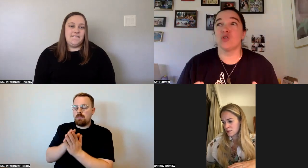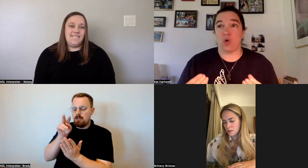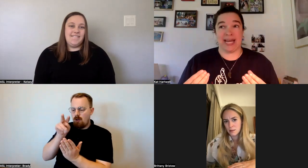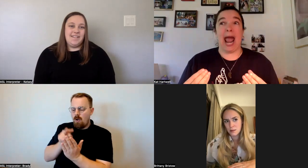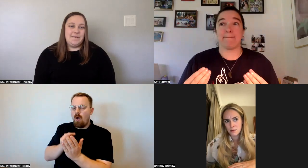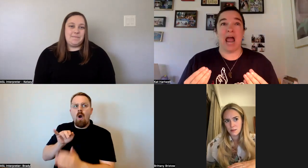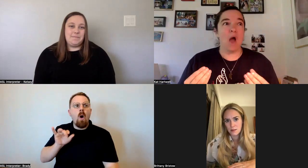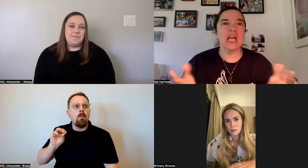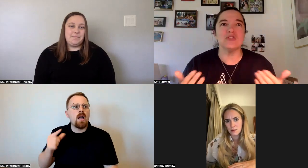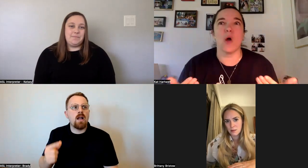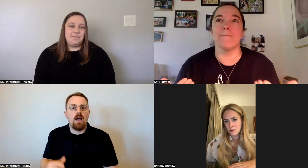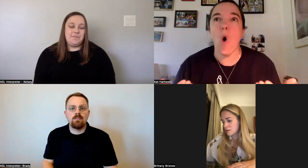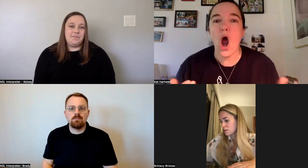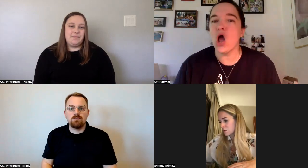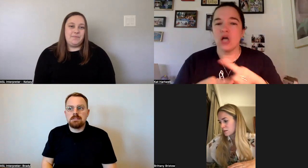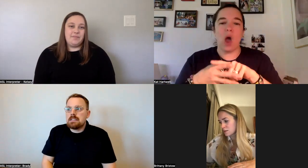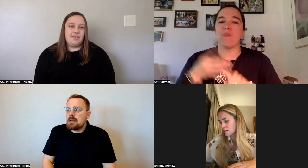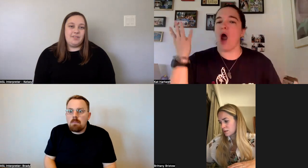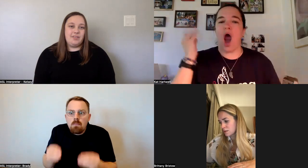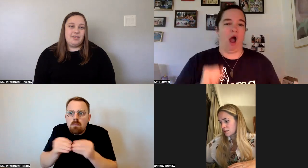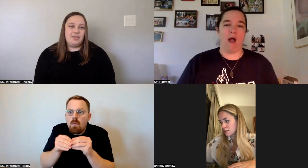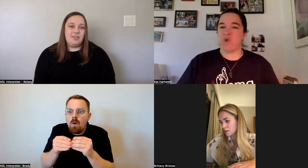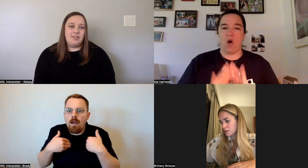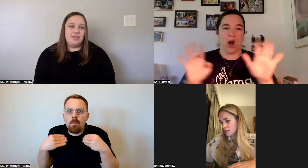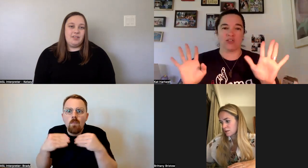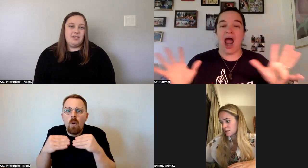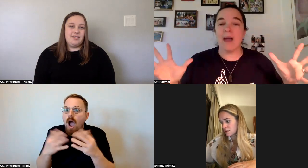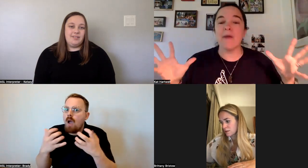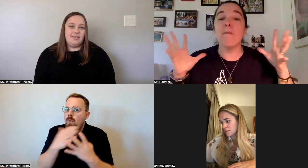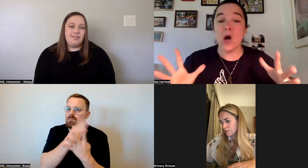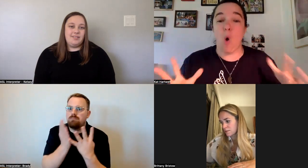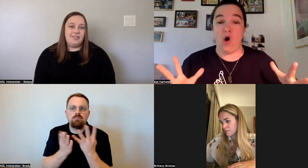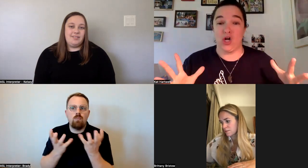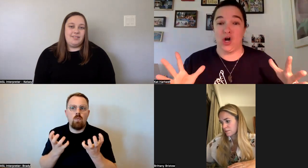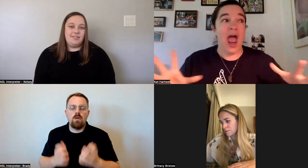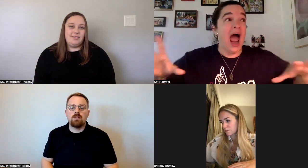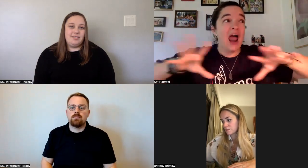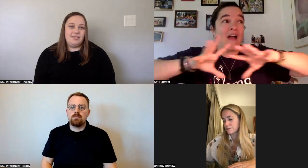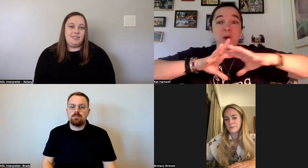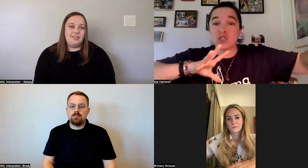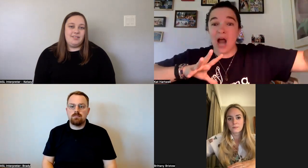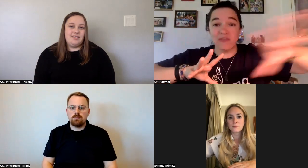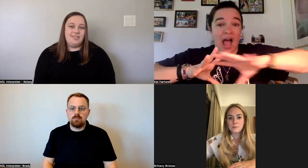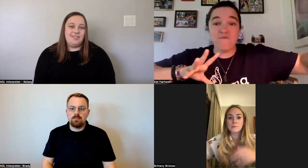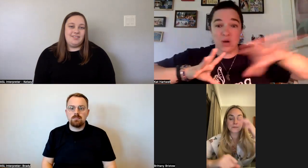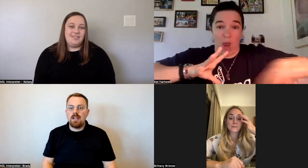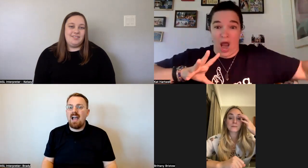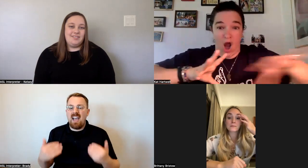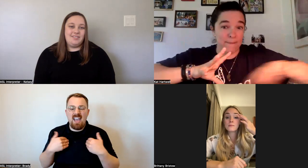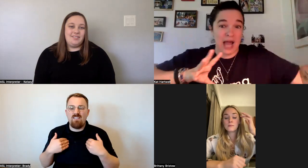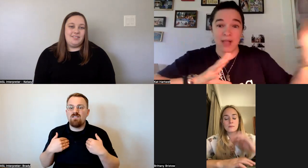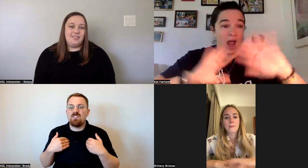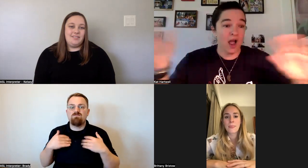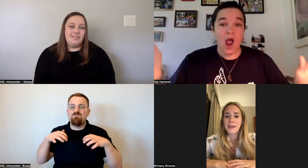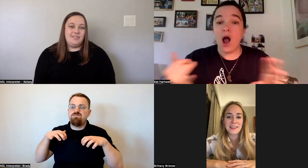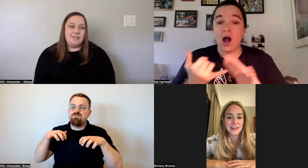God! To go nap. I was thinking some more. So I bought all four books. I'm a book hoarder. I have bookshelves everywhere.